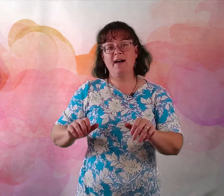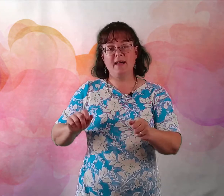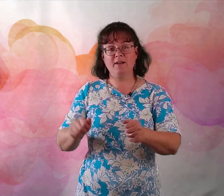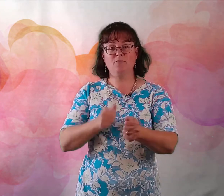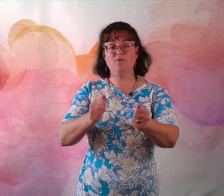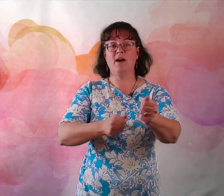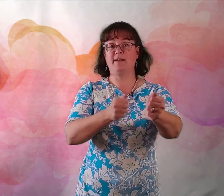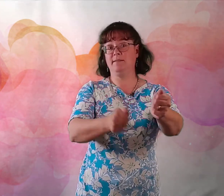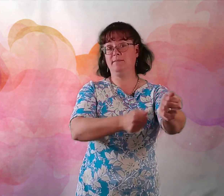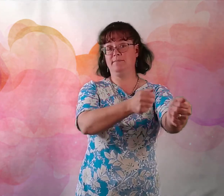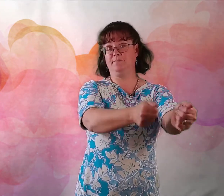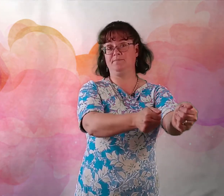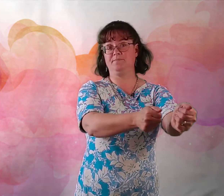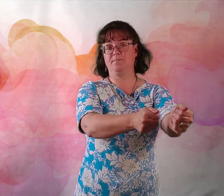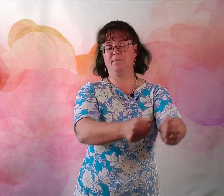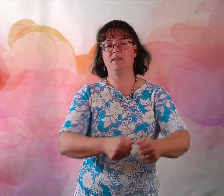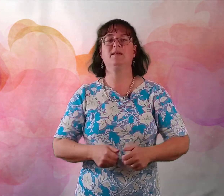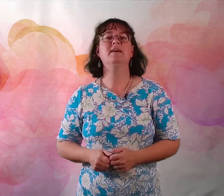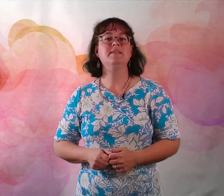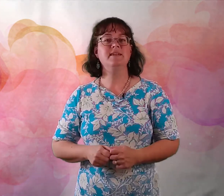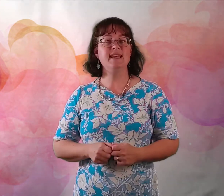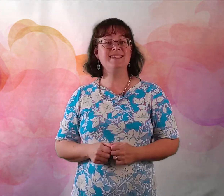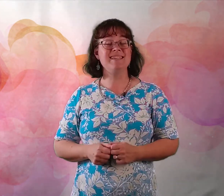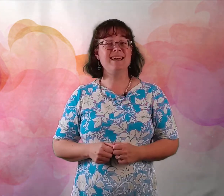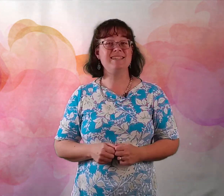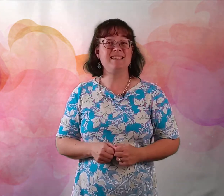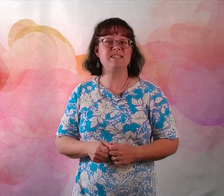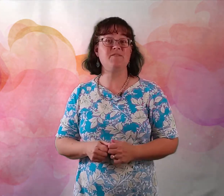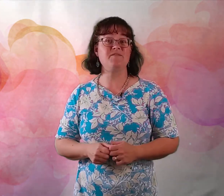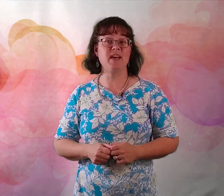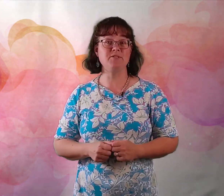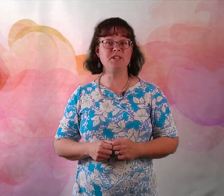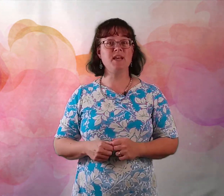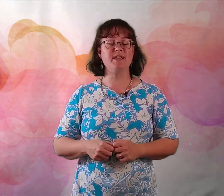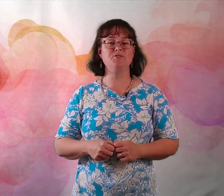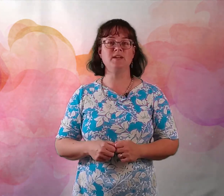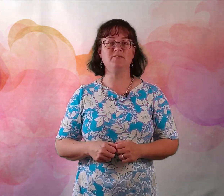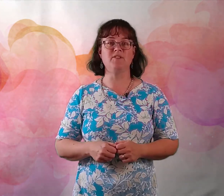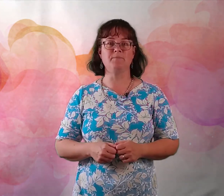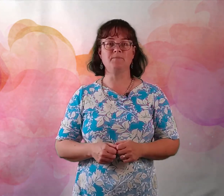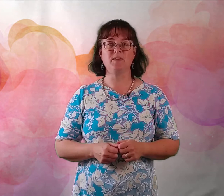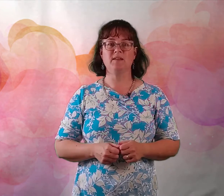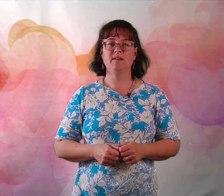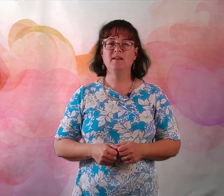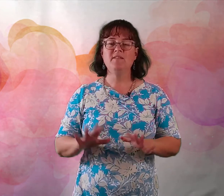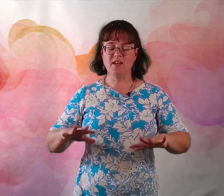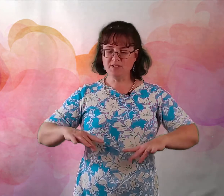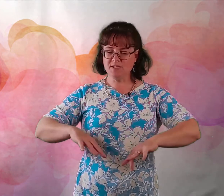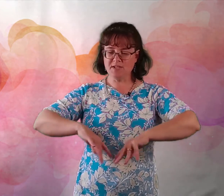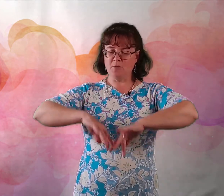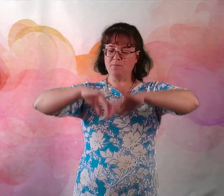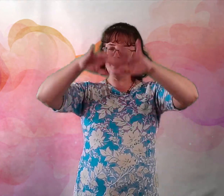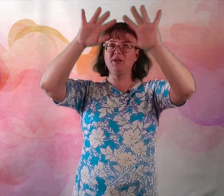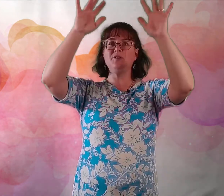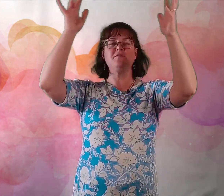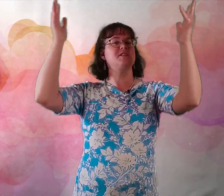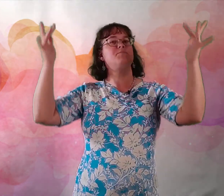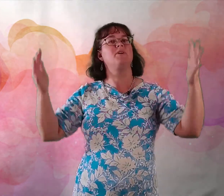I run. The next line says, the fountain I drink from. Fountains are beautiful sprays